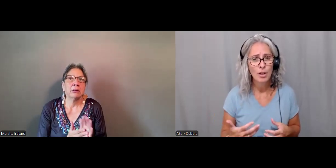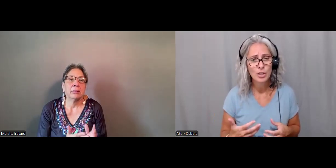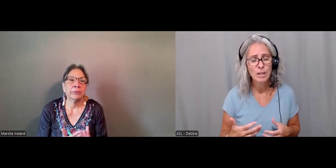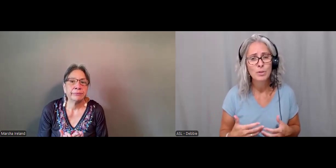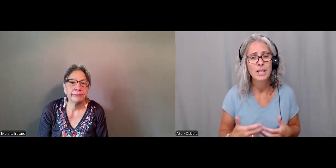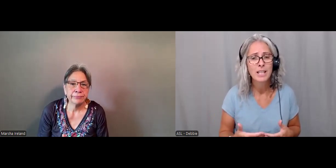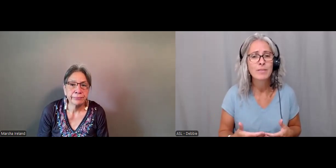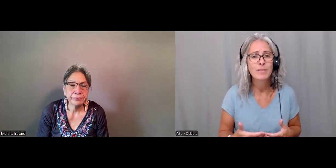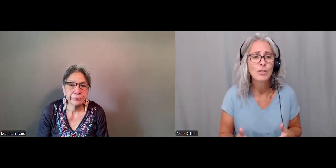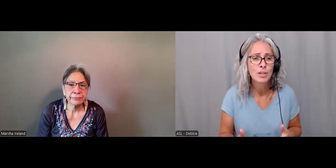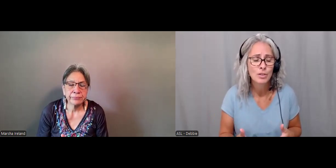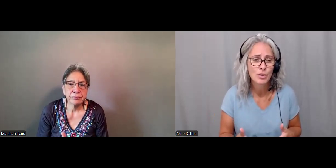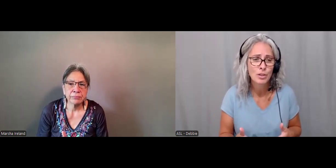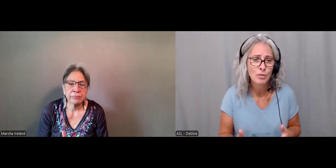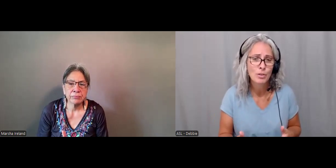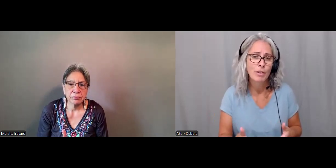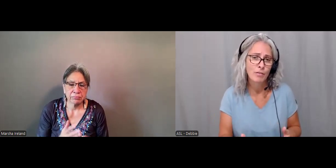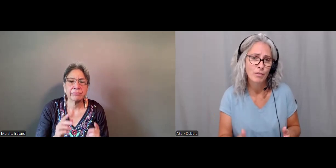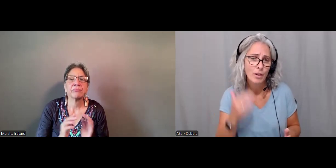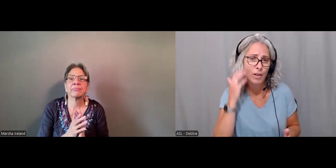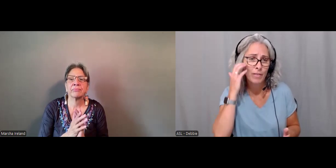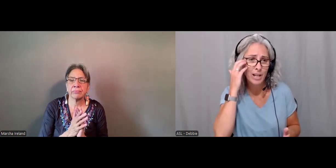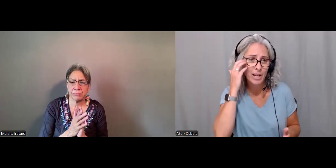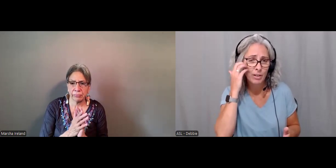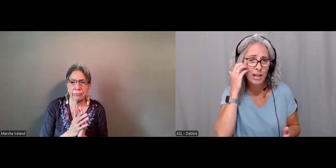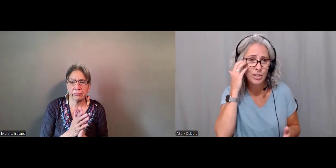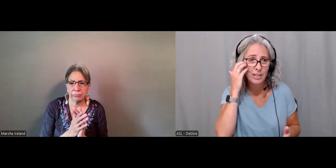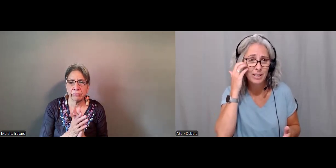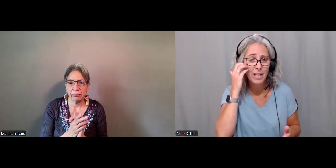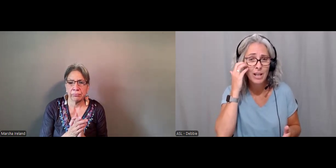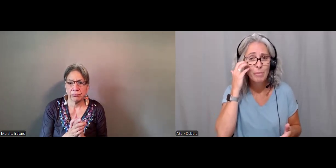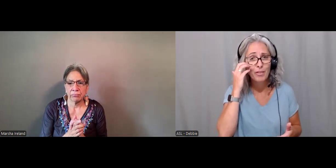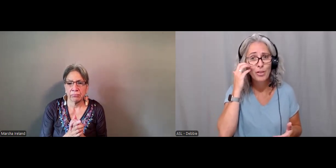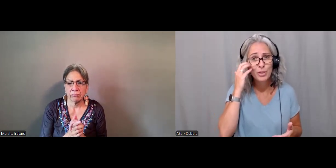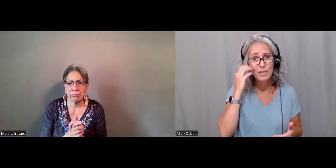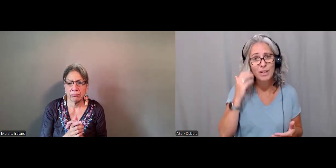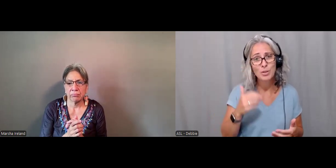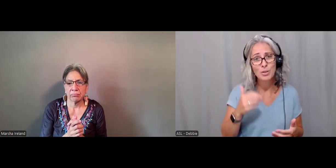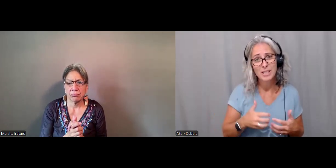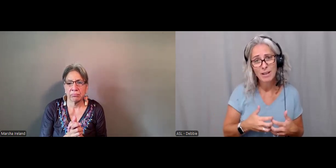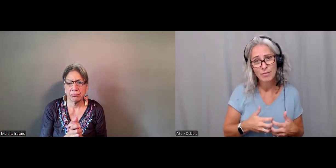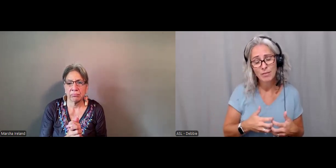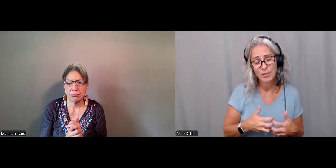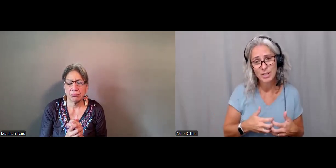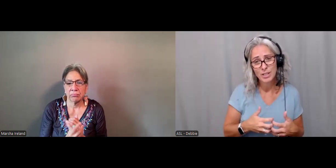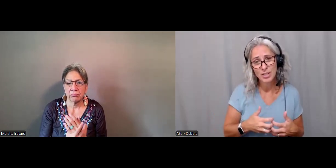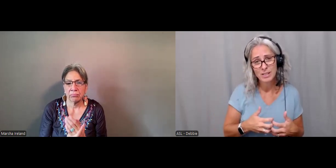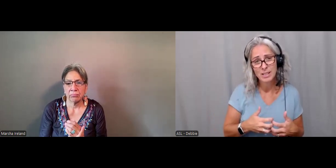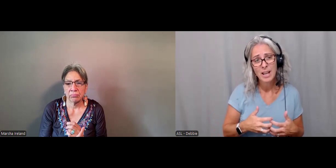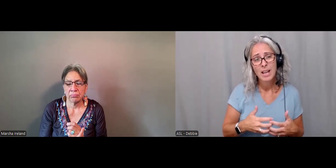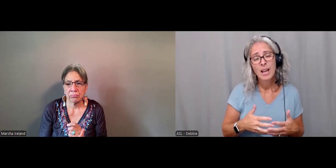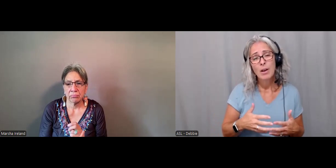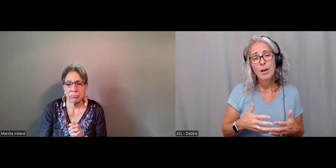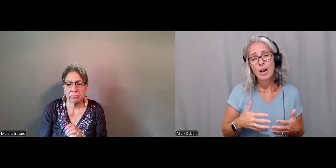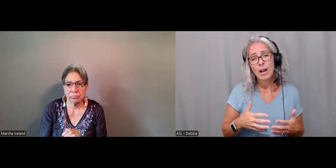and our knowledge keepers and given to the youth of of the next generations. But for those of us who are deaf First Nations,